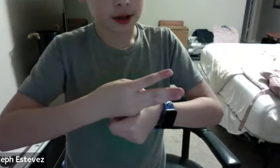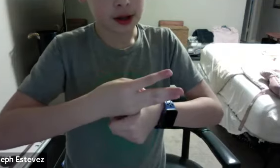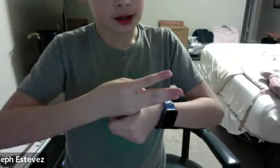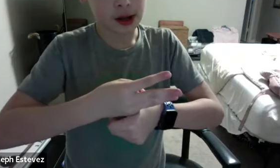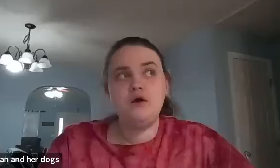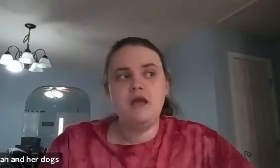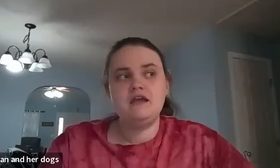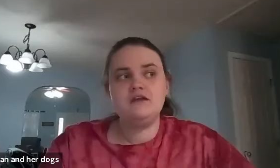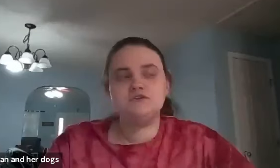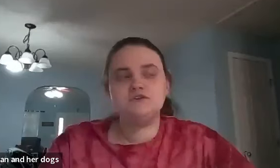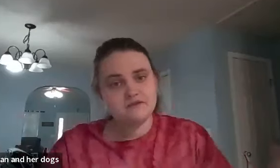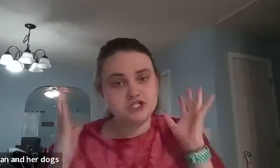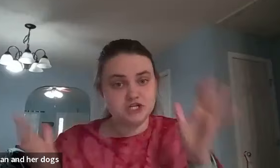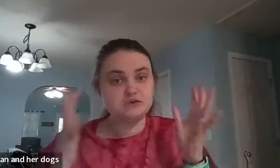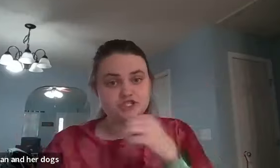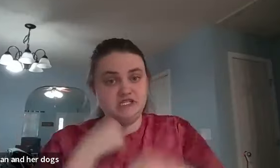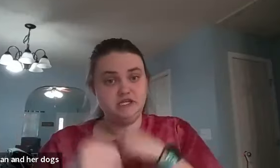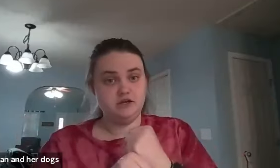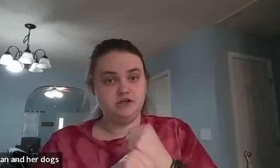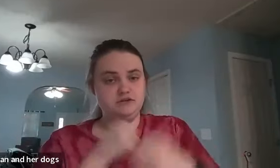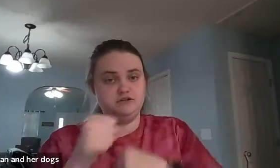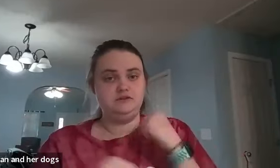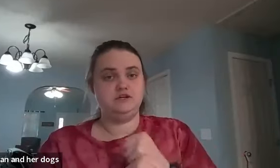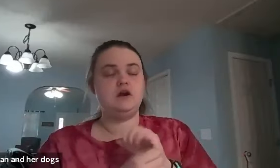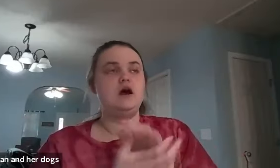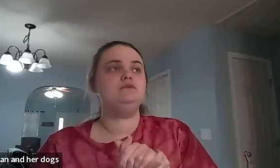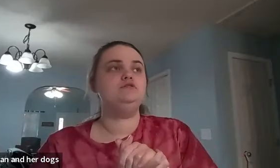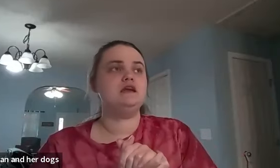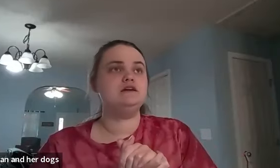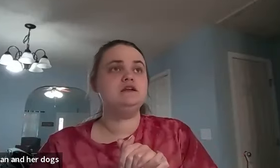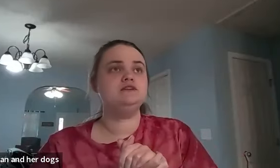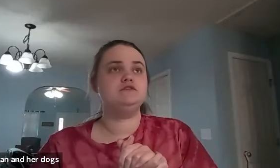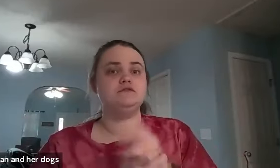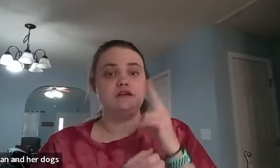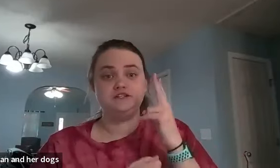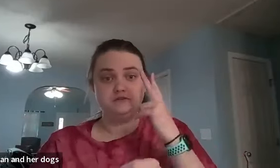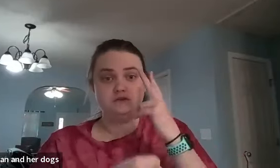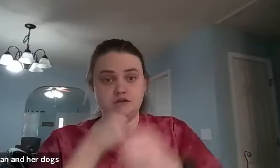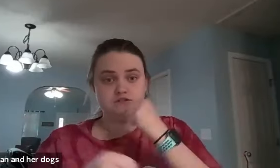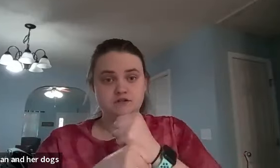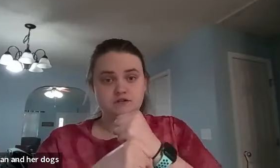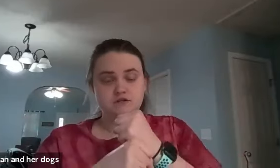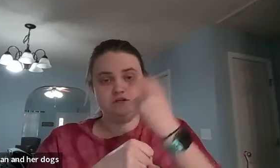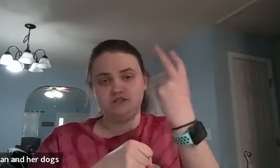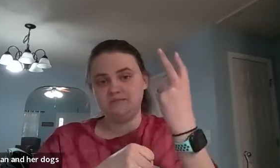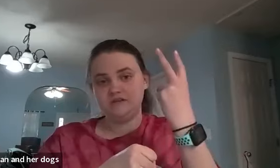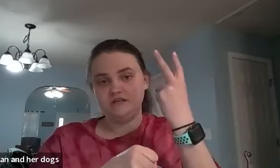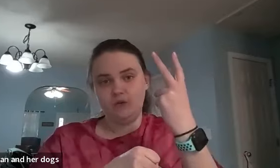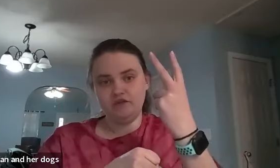So if you're talking about the general, just year, you would do year. You can do for like 2 years. Typically you hold like